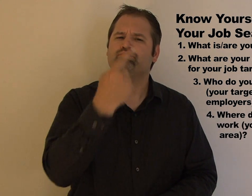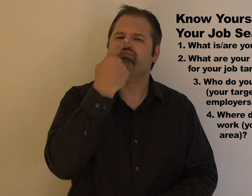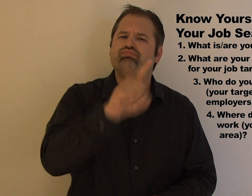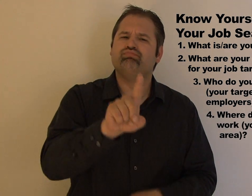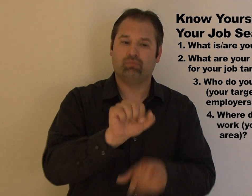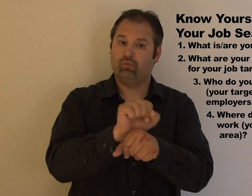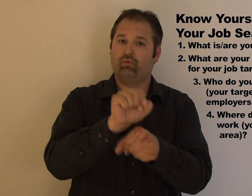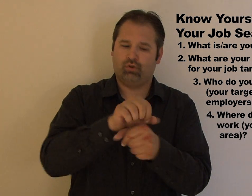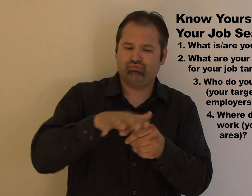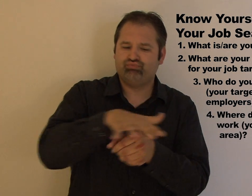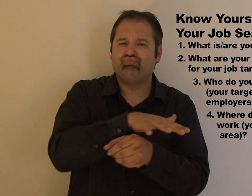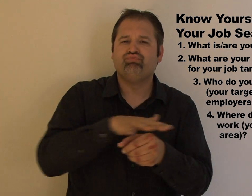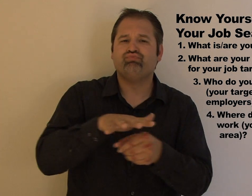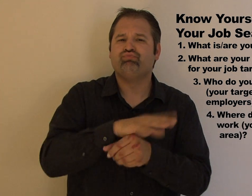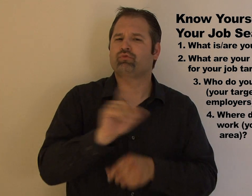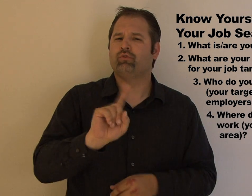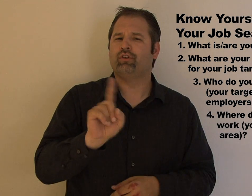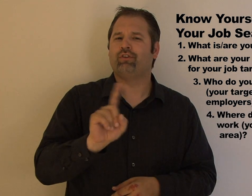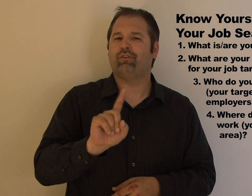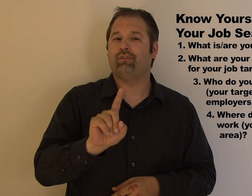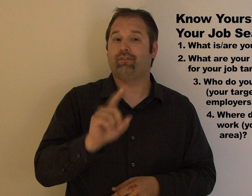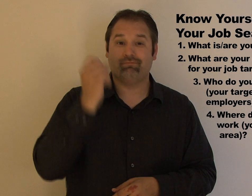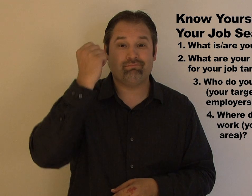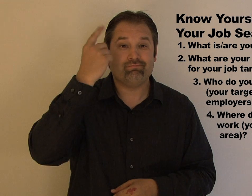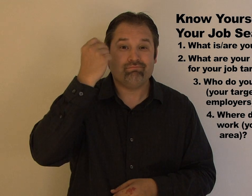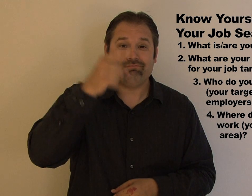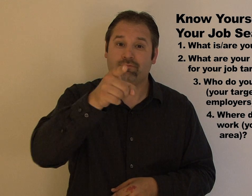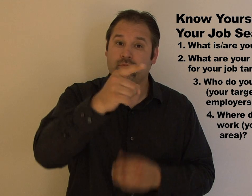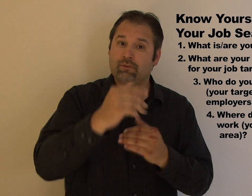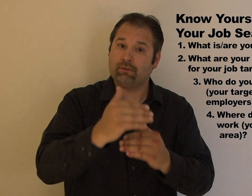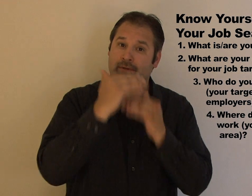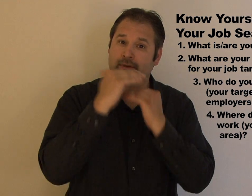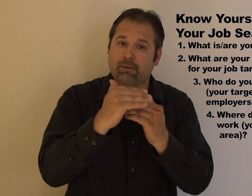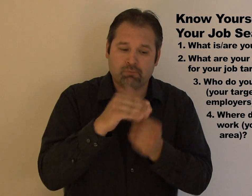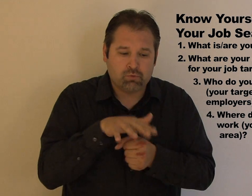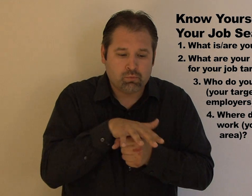have where do you want to work, as in your geographical area.